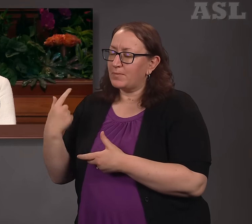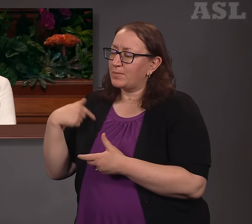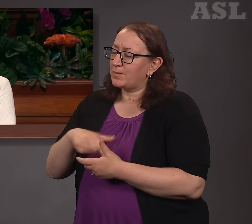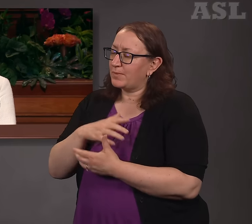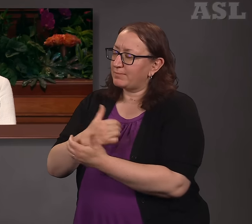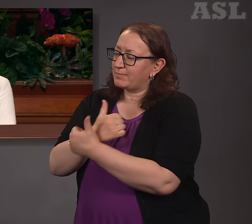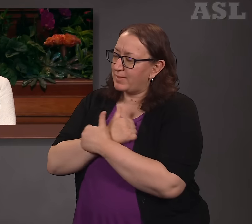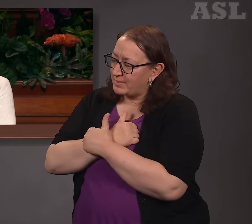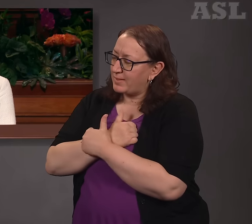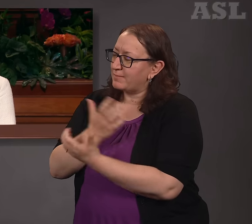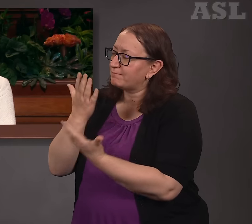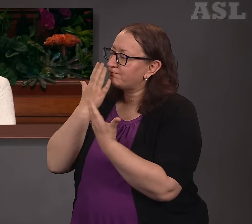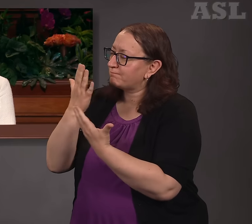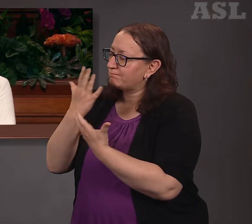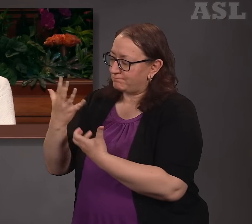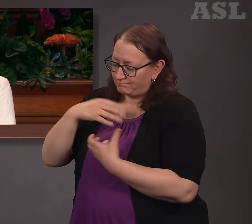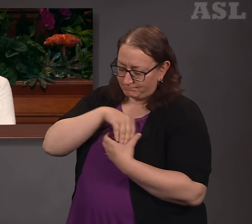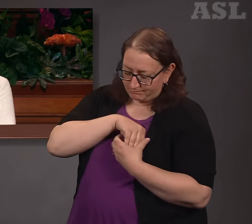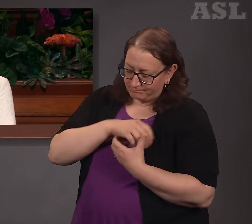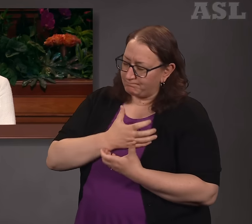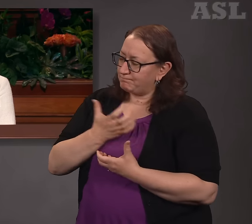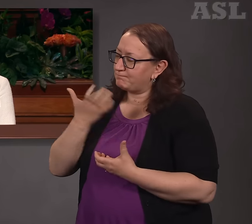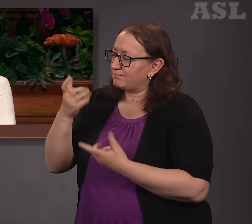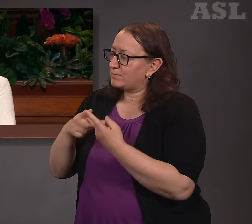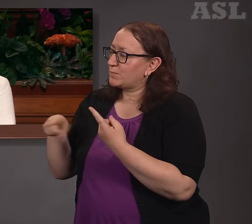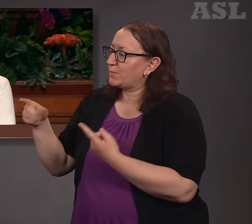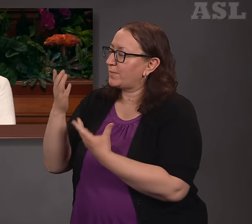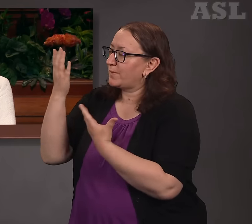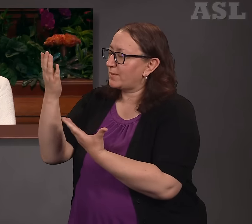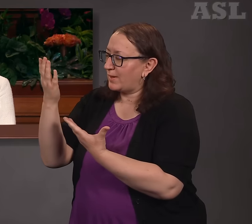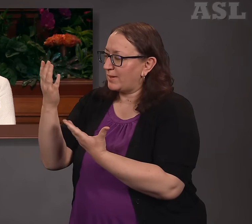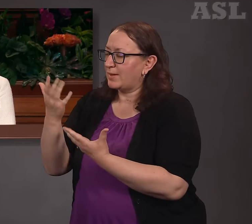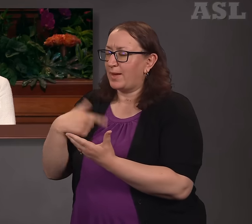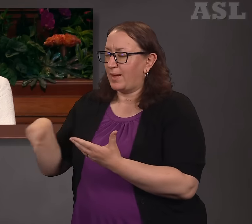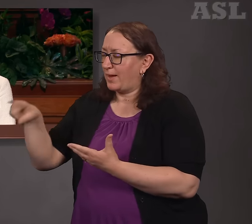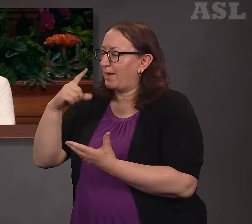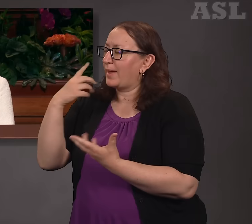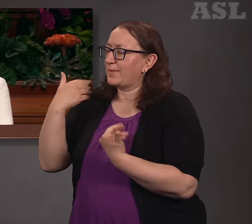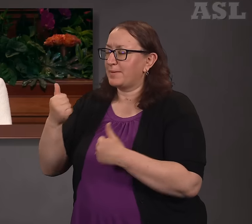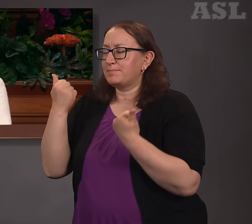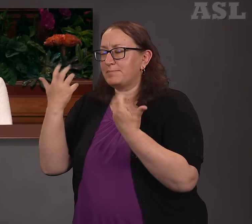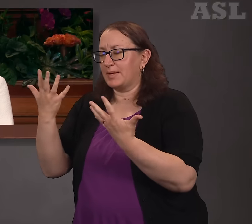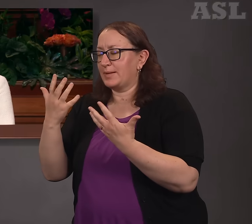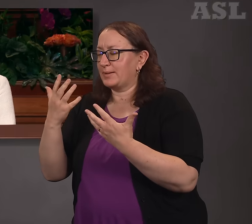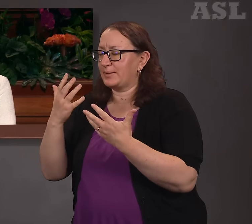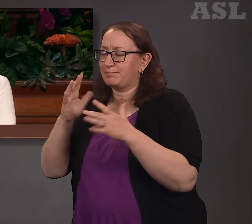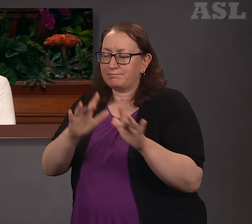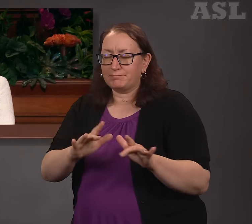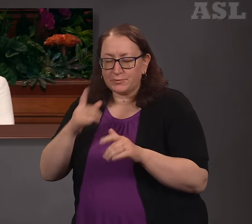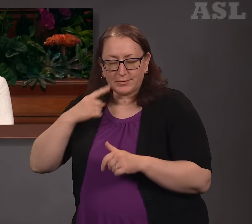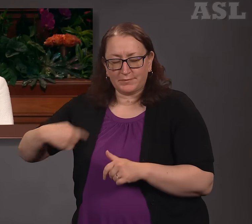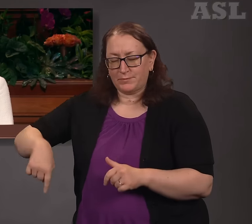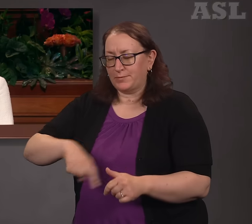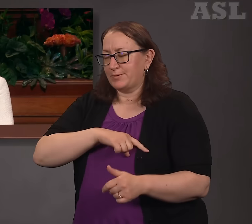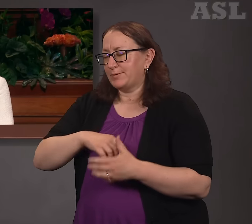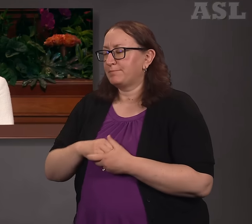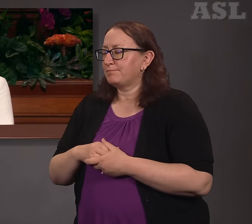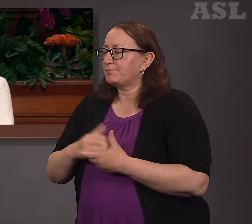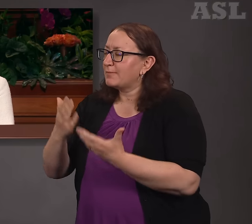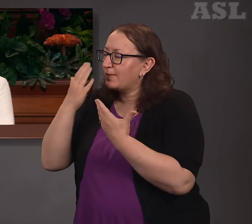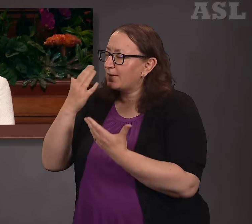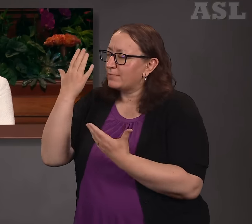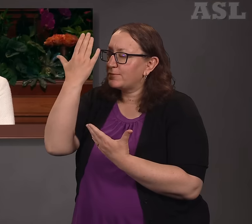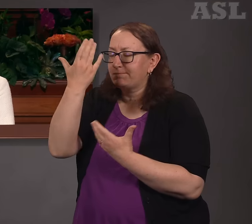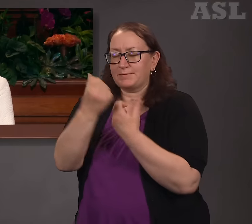love and gratitude in our hearts for Thee and the multitude of Thy tender mercies. We are grateful for our